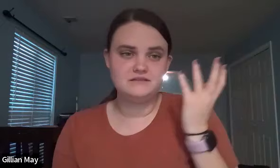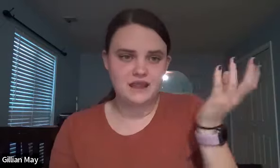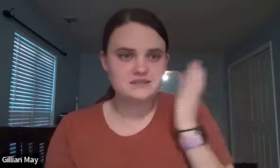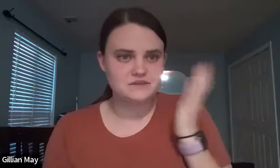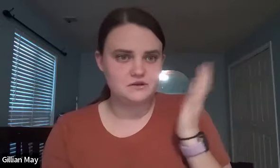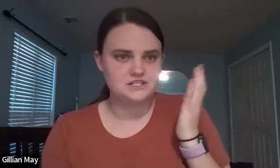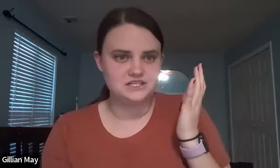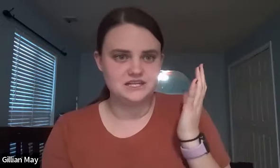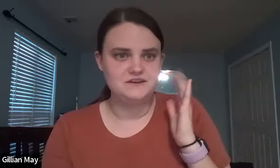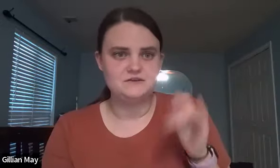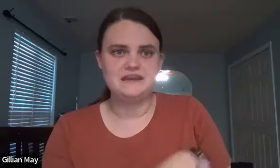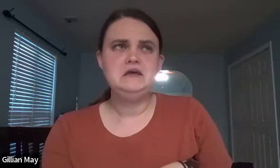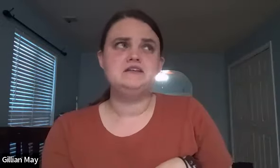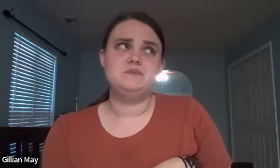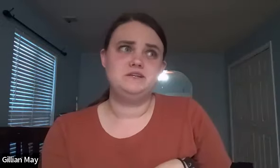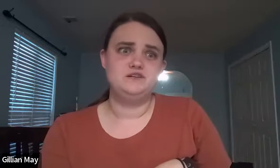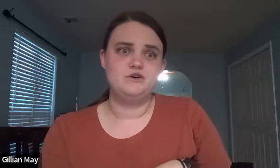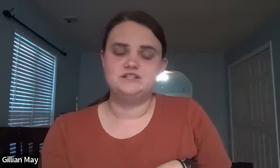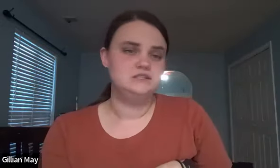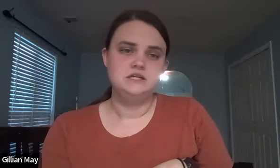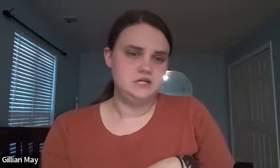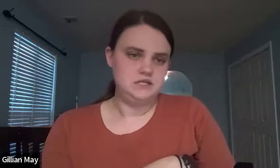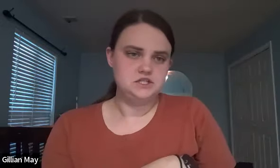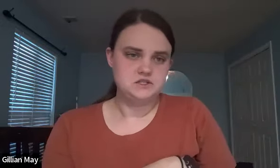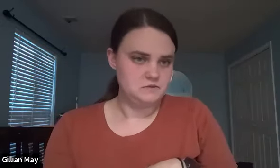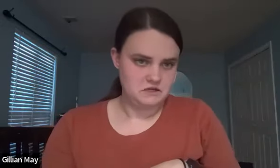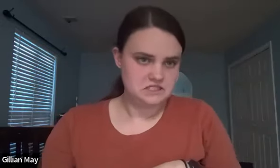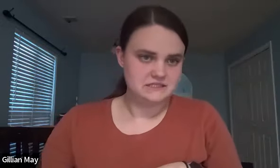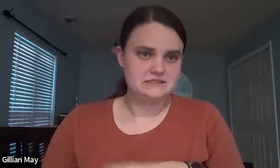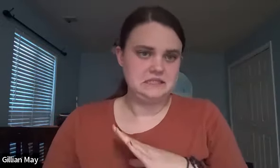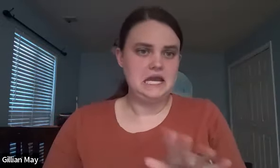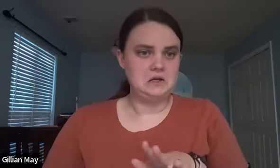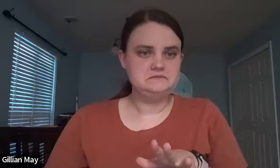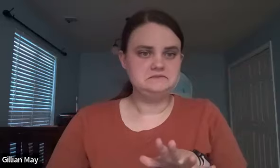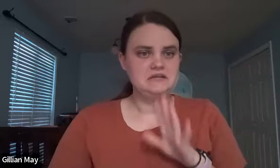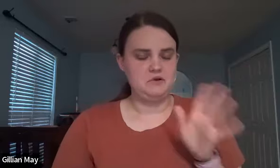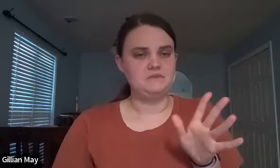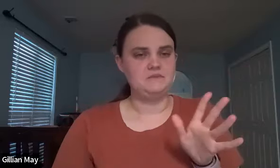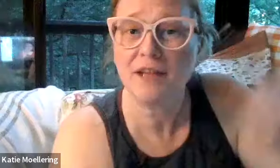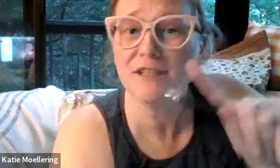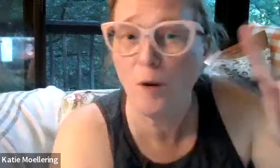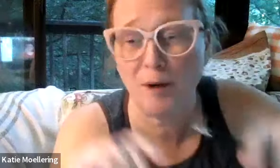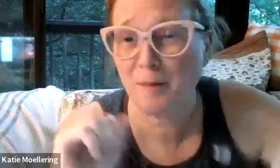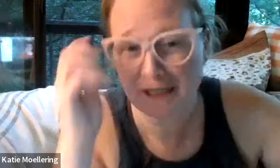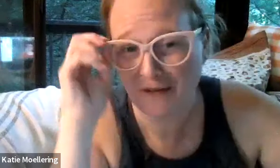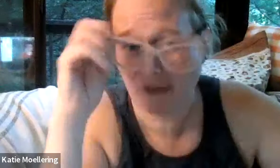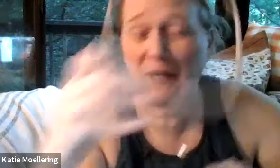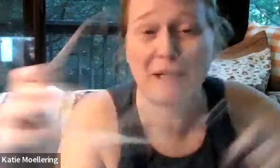like, ask me the question. Even if you're like, this may be a stupid question. There's no stupid questions, like, at all. Yeah, that is the whole purpose of having